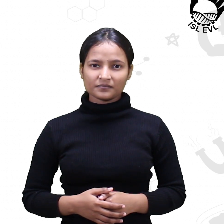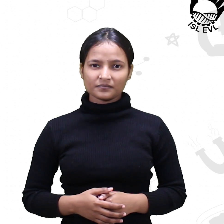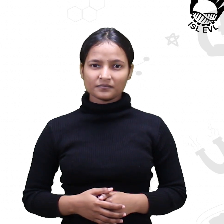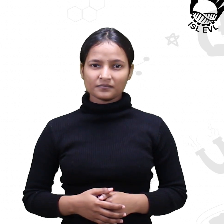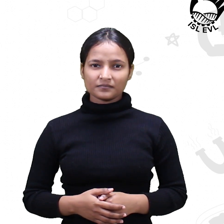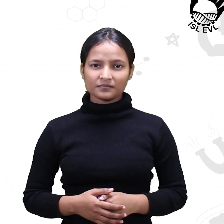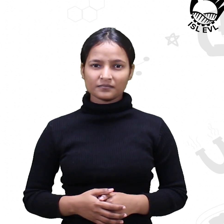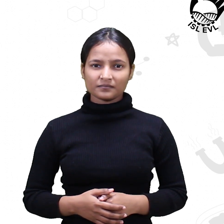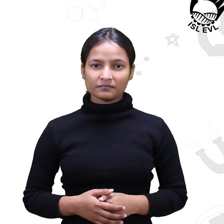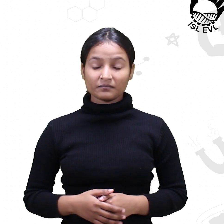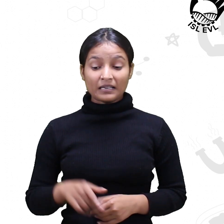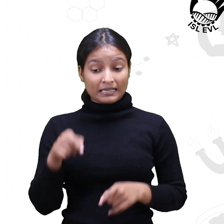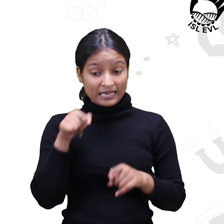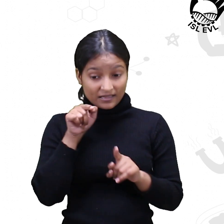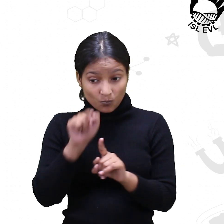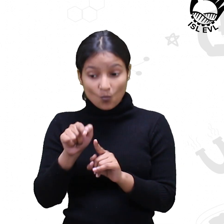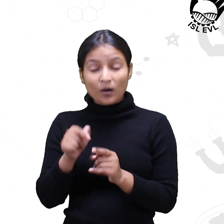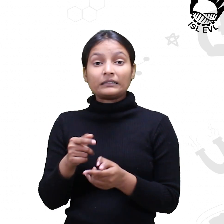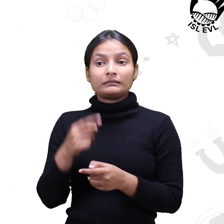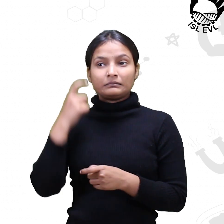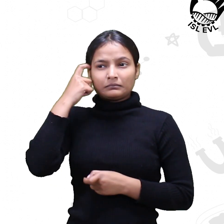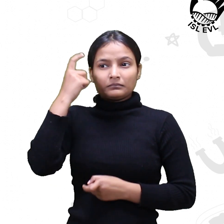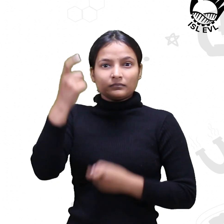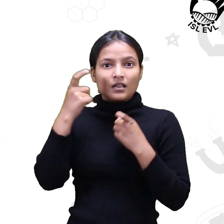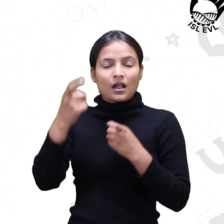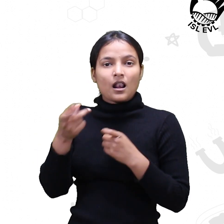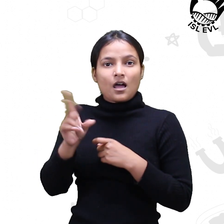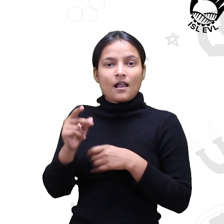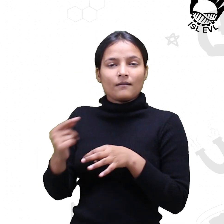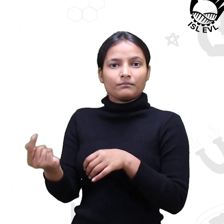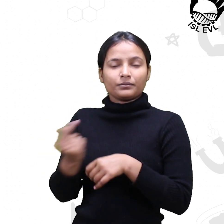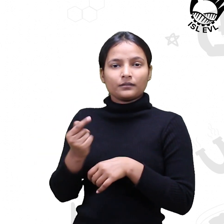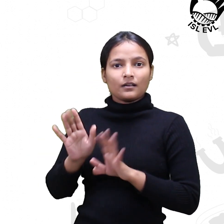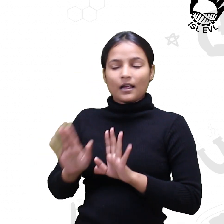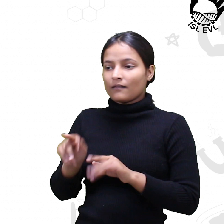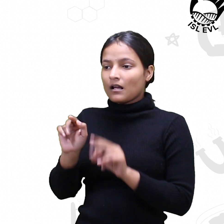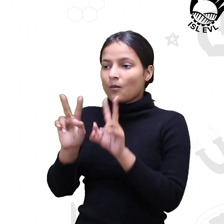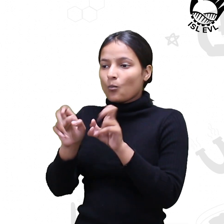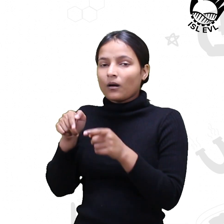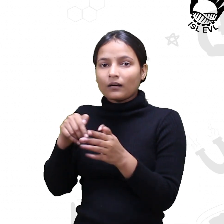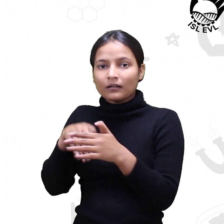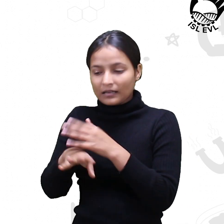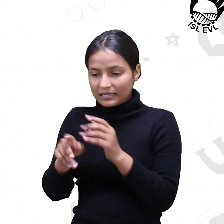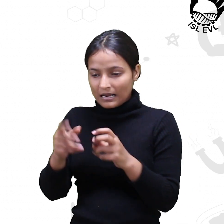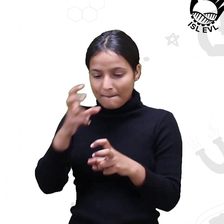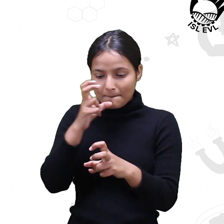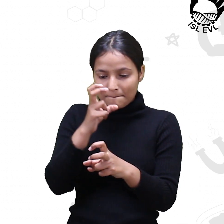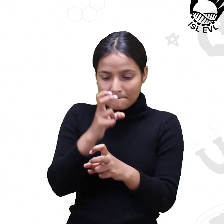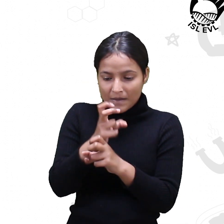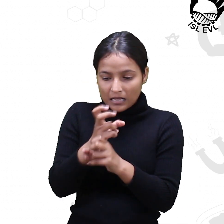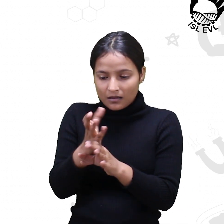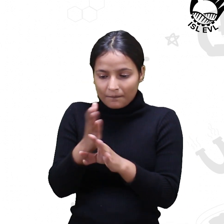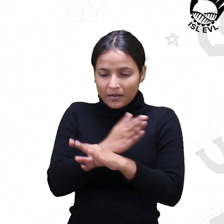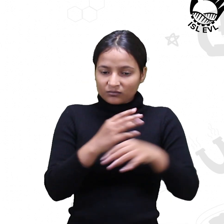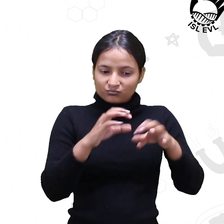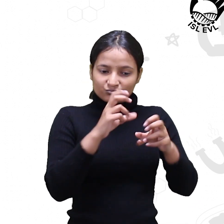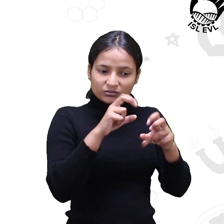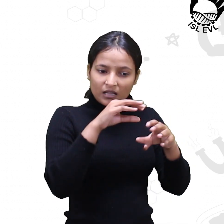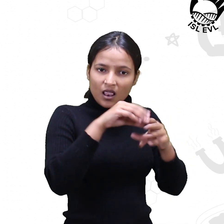again cartilage to bone formation, which is normal in embryos, but this time it is happening in the adult. So